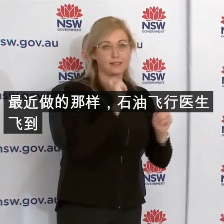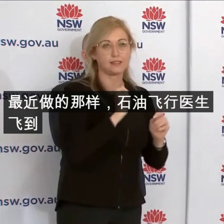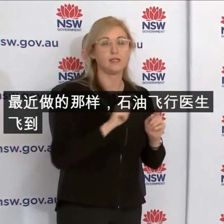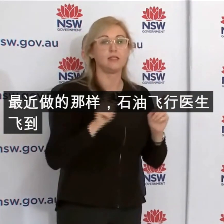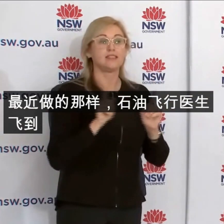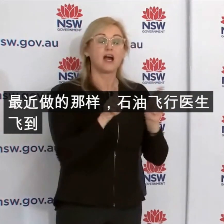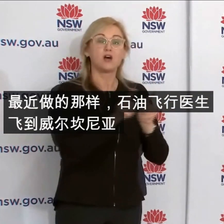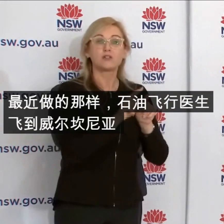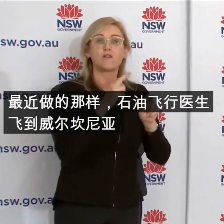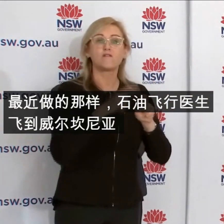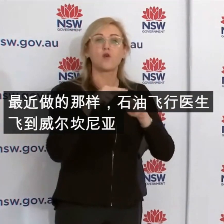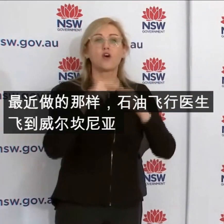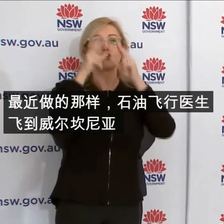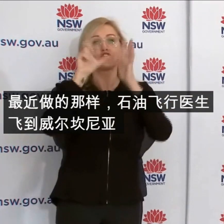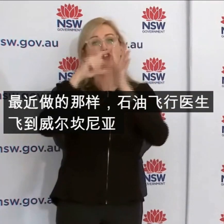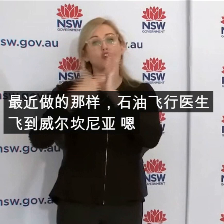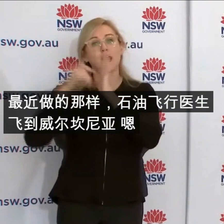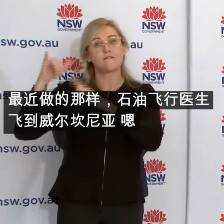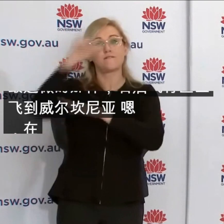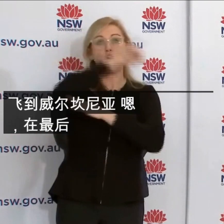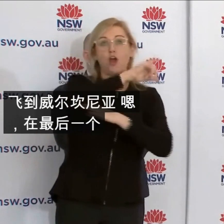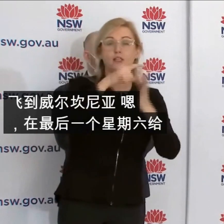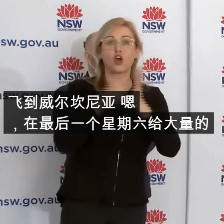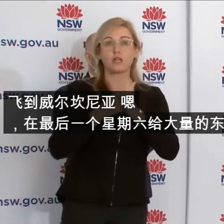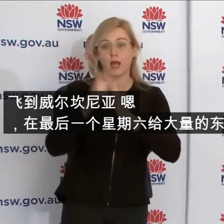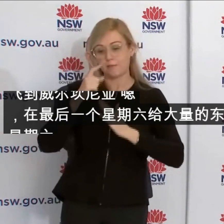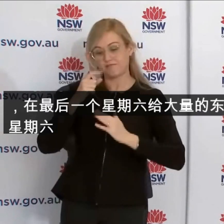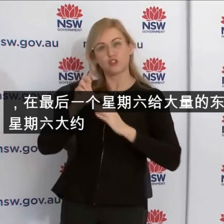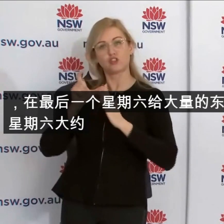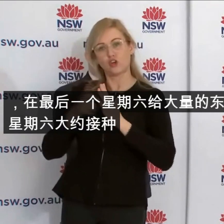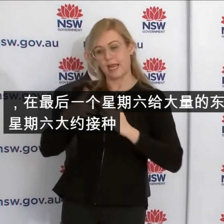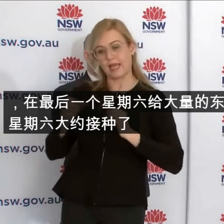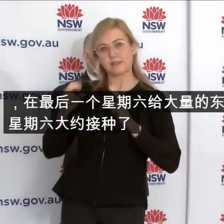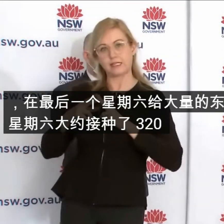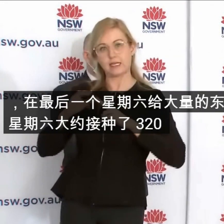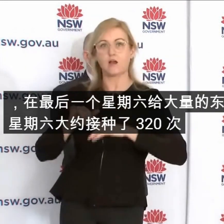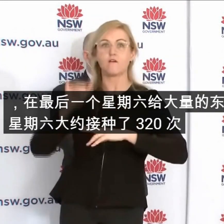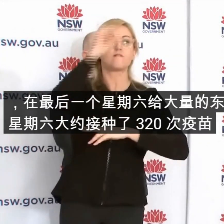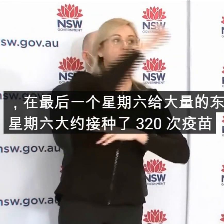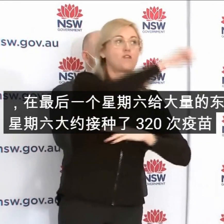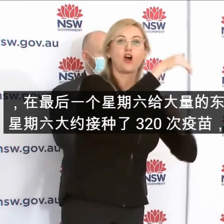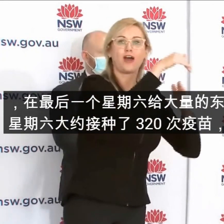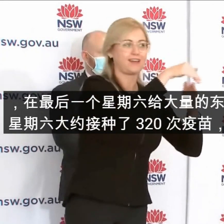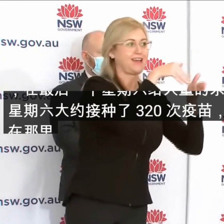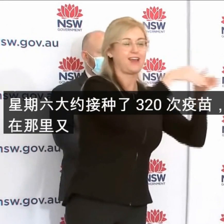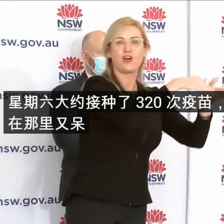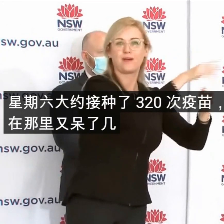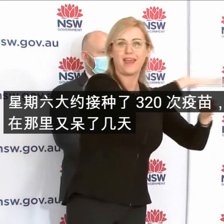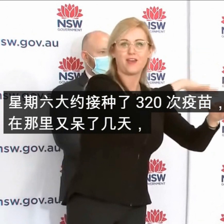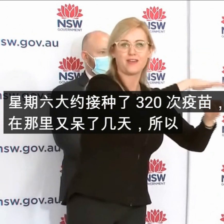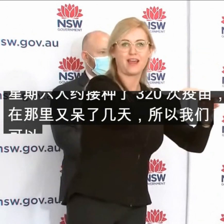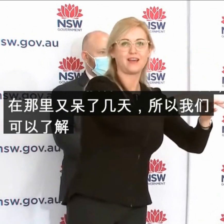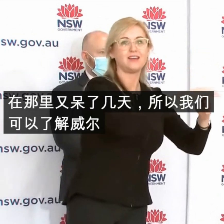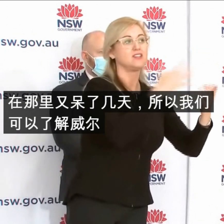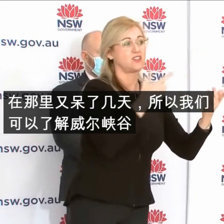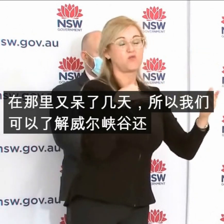Doctors flying into Wilcannia, vaccinating a large number. I think last Saturday was about 320 vaccinations on Saturday. They were there for a